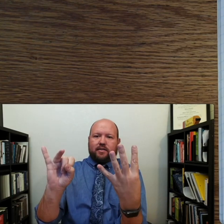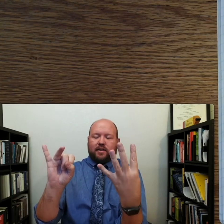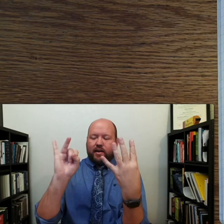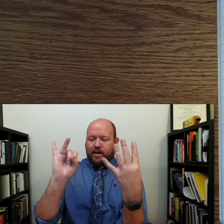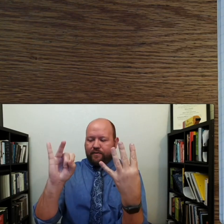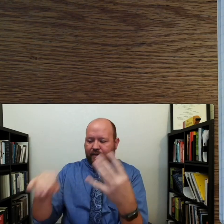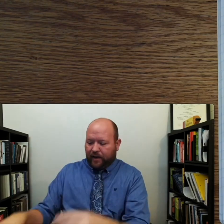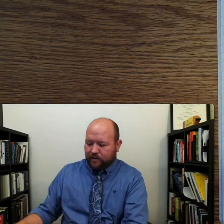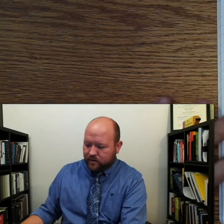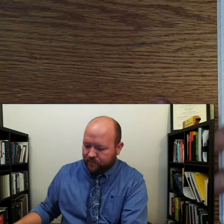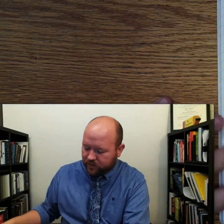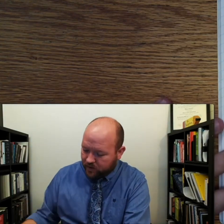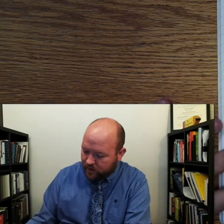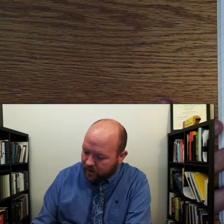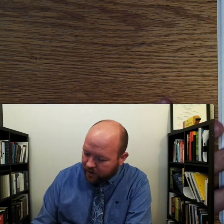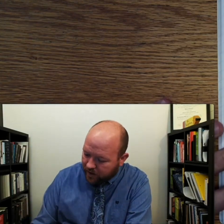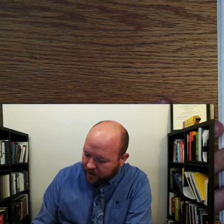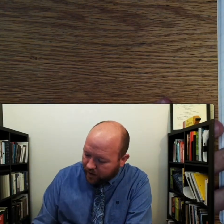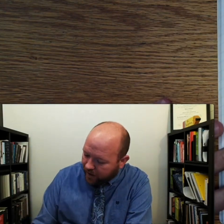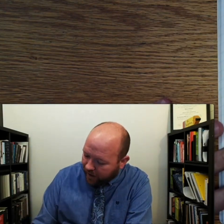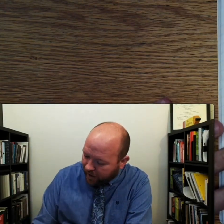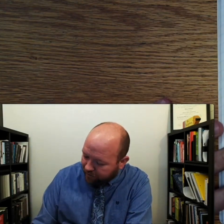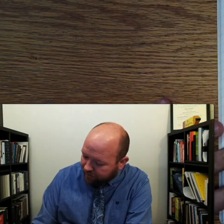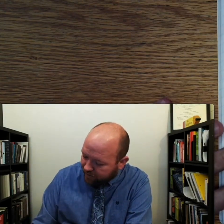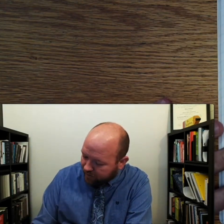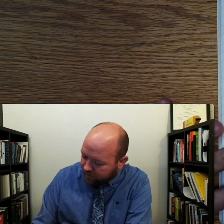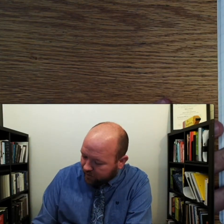Effect. Effect.